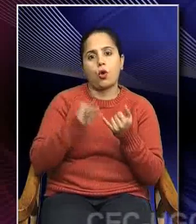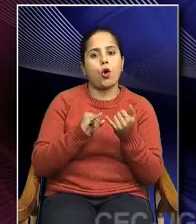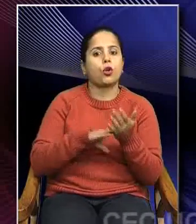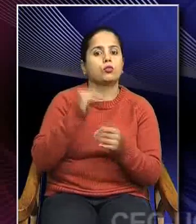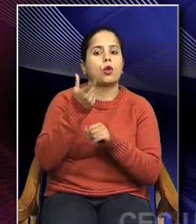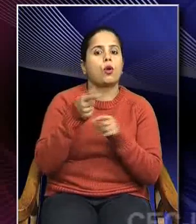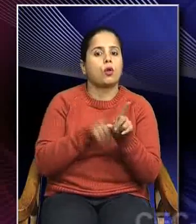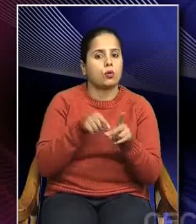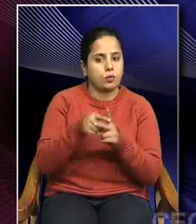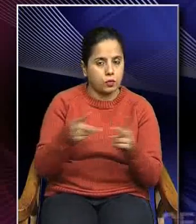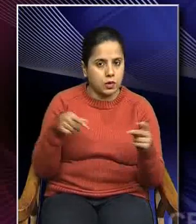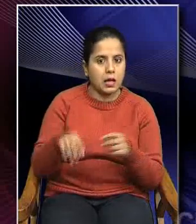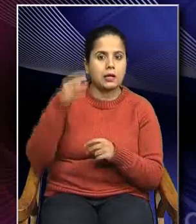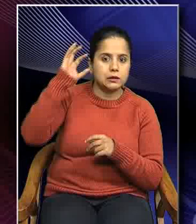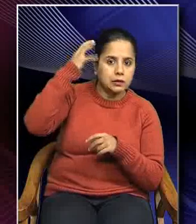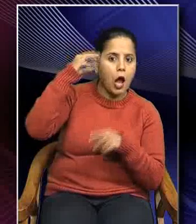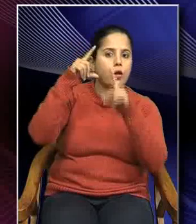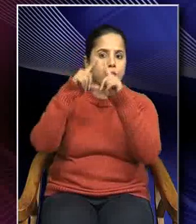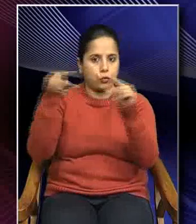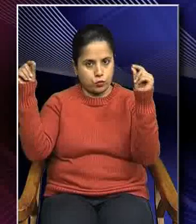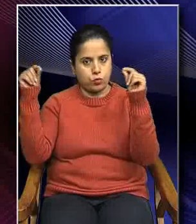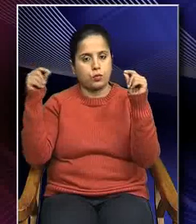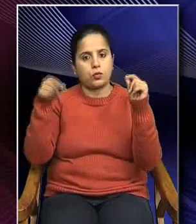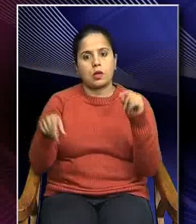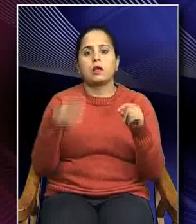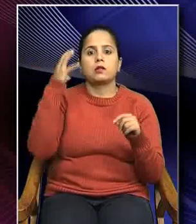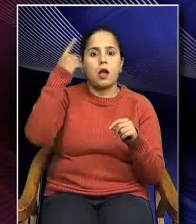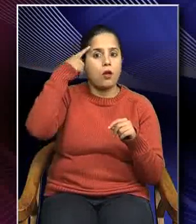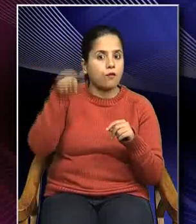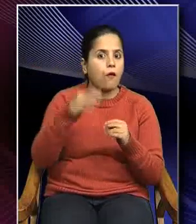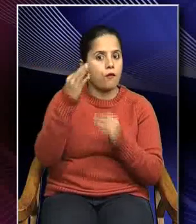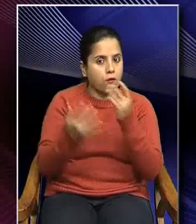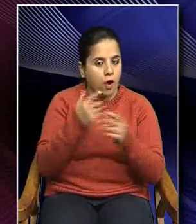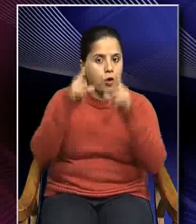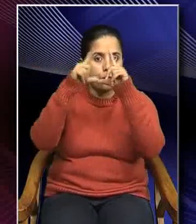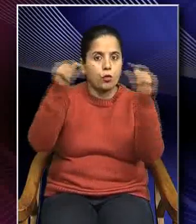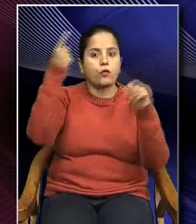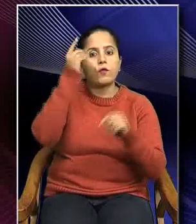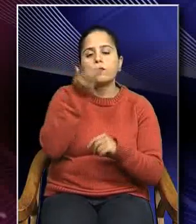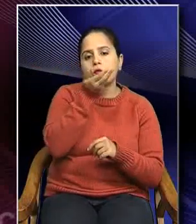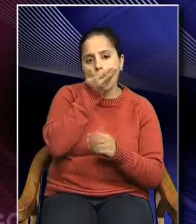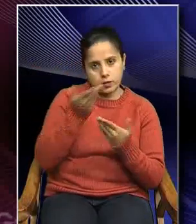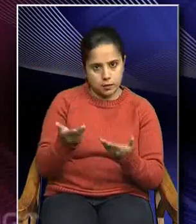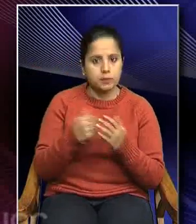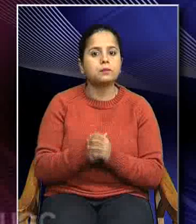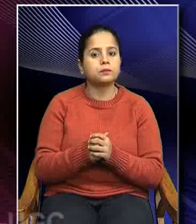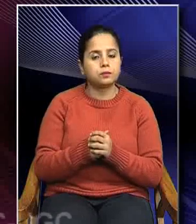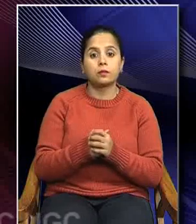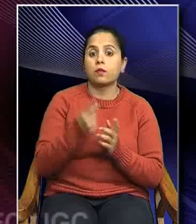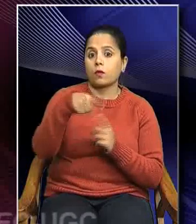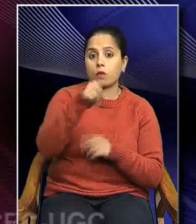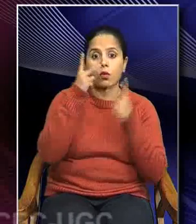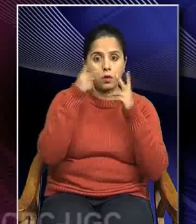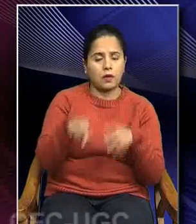cosmology of sun and the moon. Sun standing for fire, moon standing for water, right? And you will see